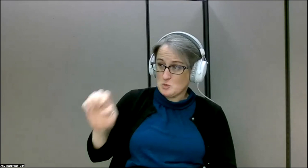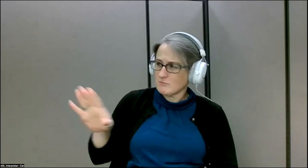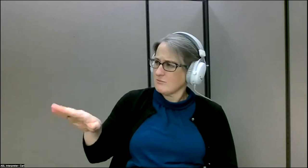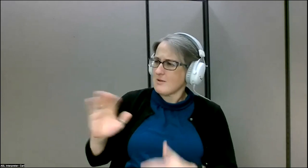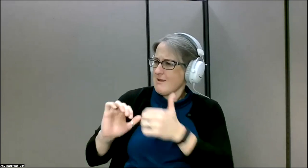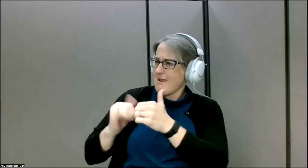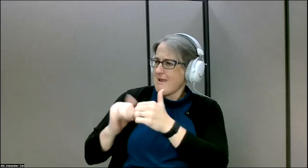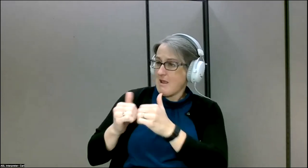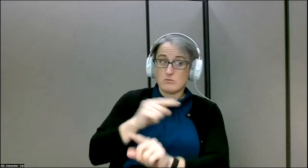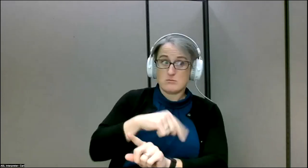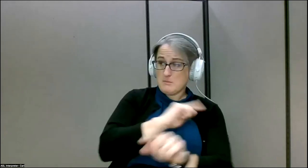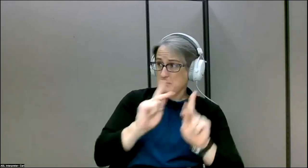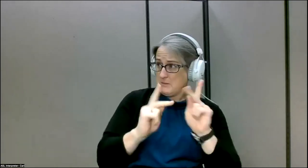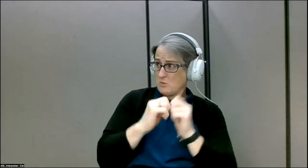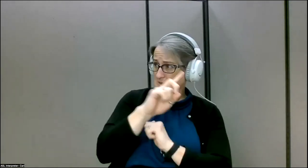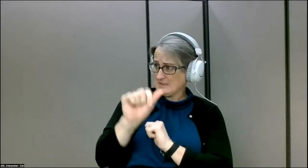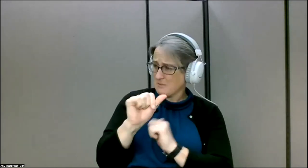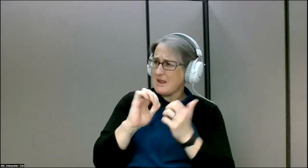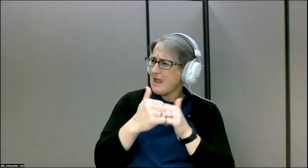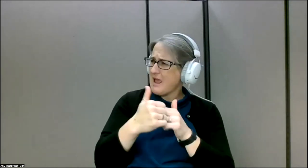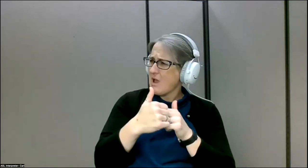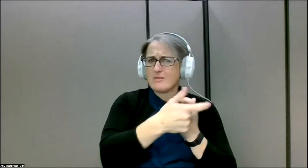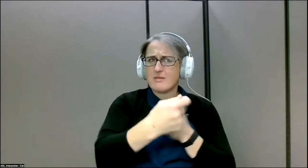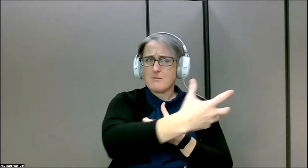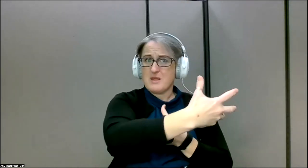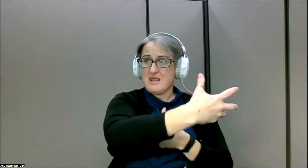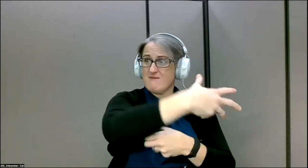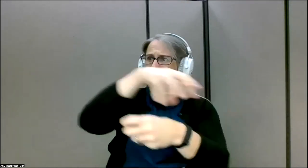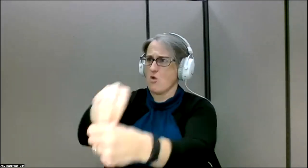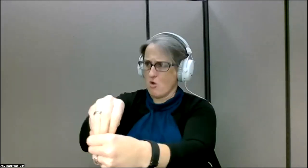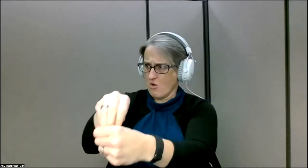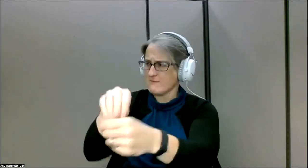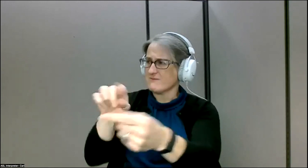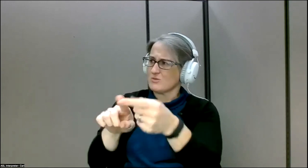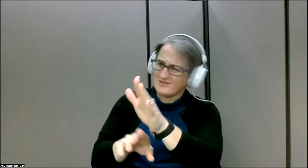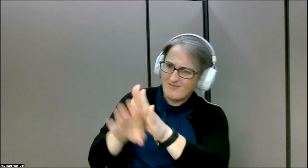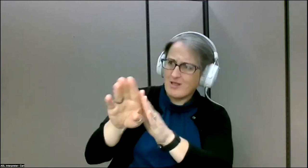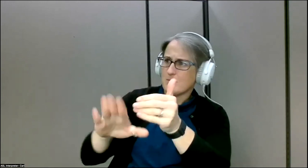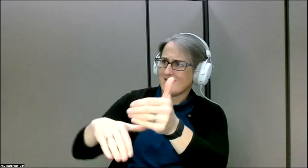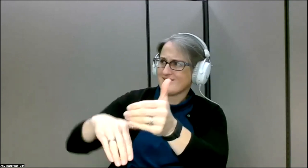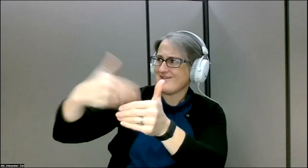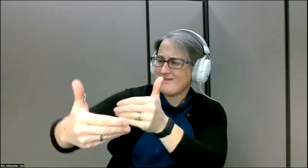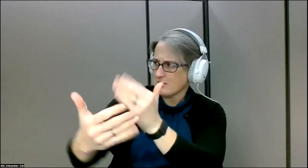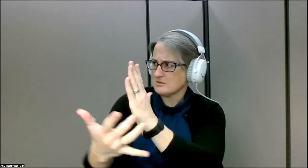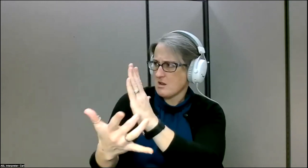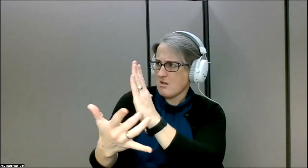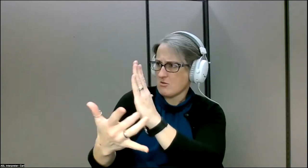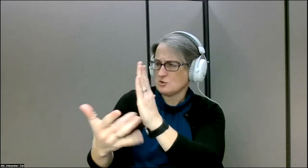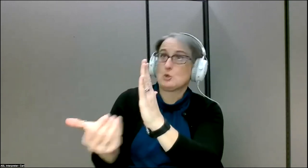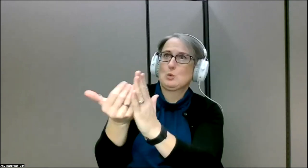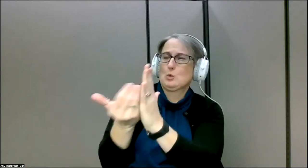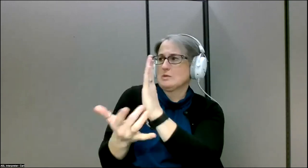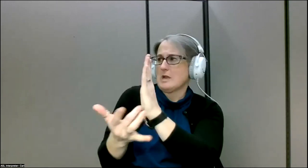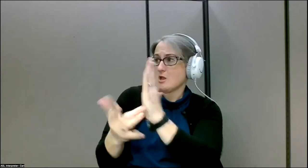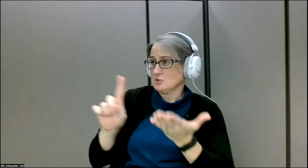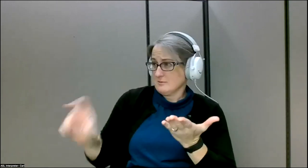with disabilities to be more involved in developing the next generation of technology? I mean,